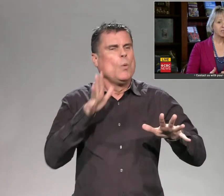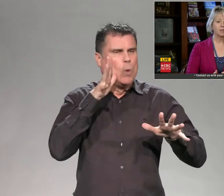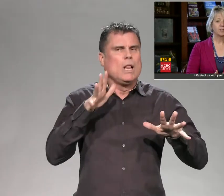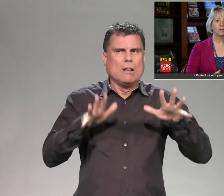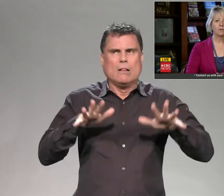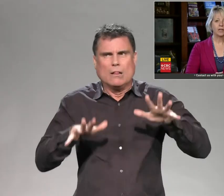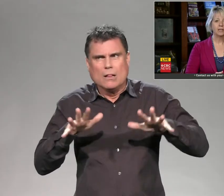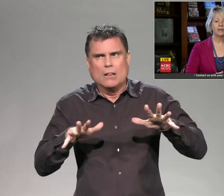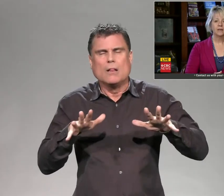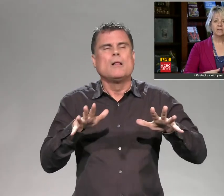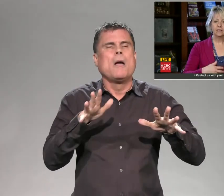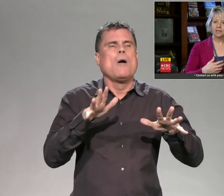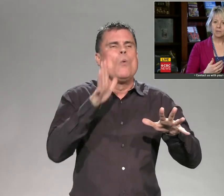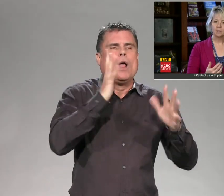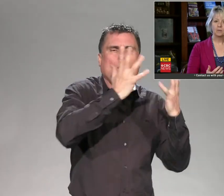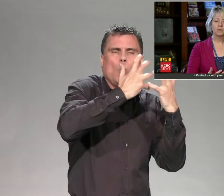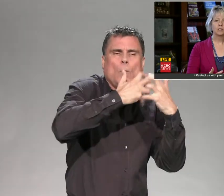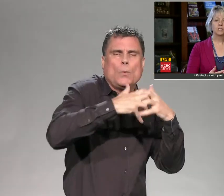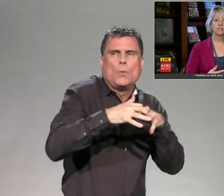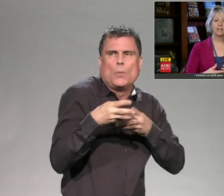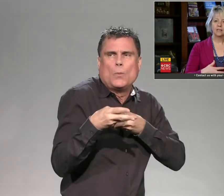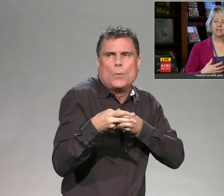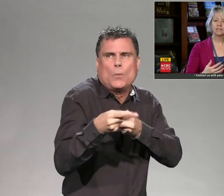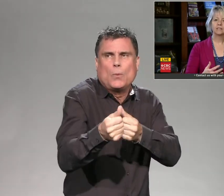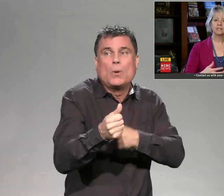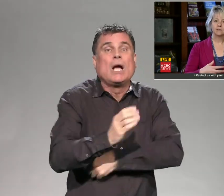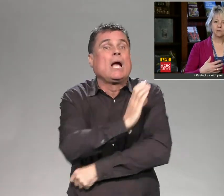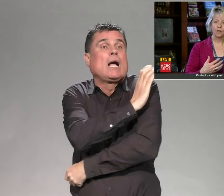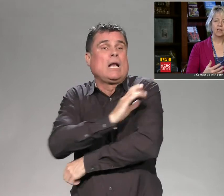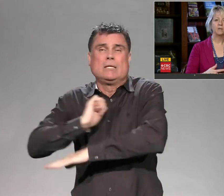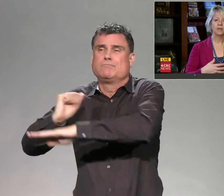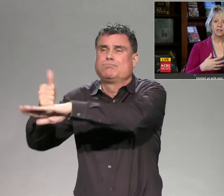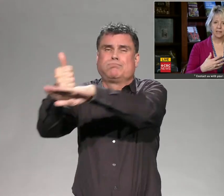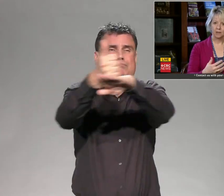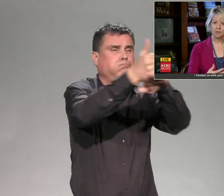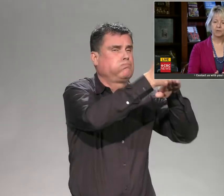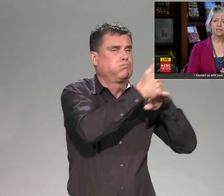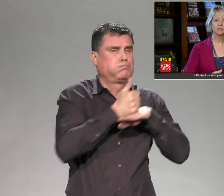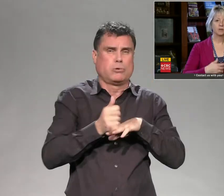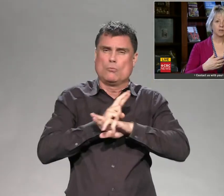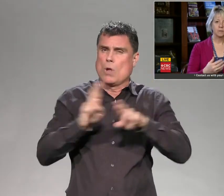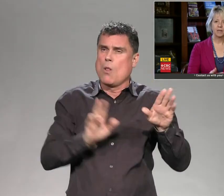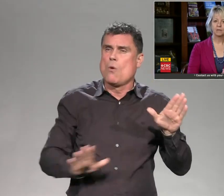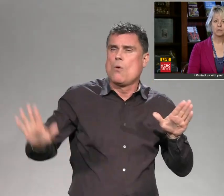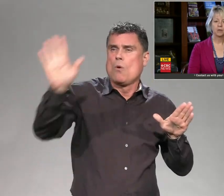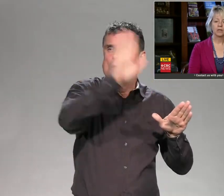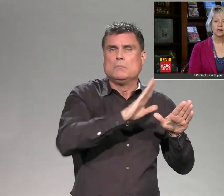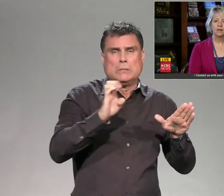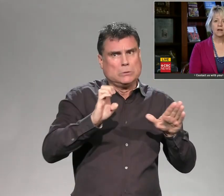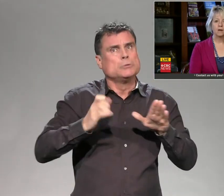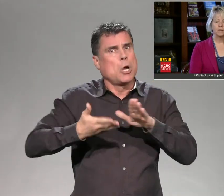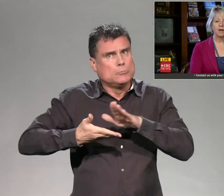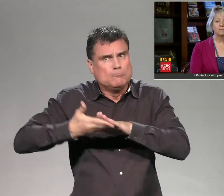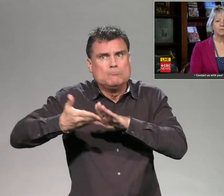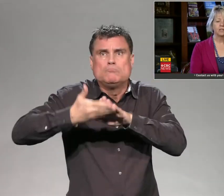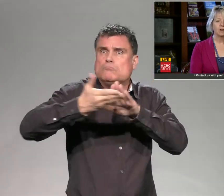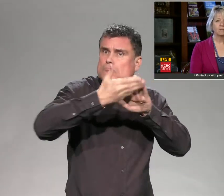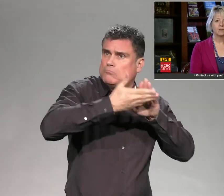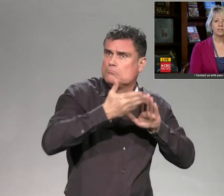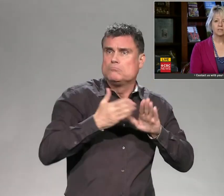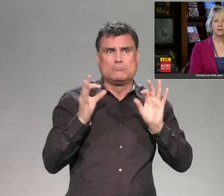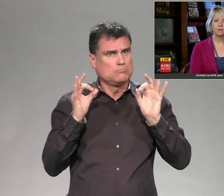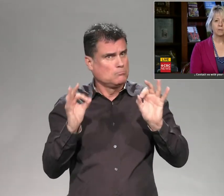of them have started already, get people booked in, get that sense of, okay, we can get through this, we're going to make it work. I'm